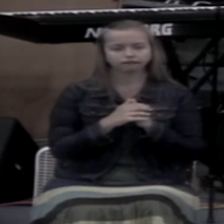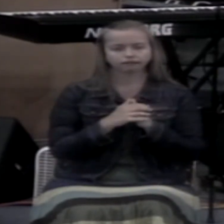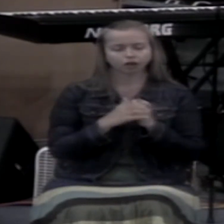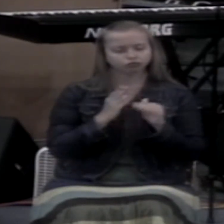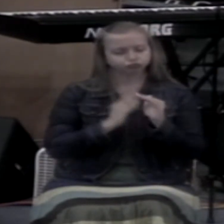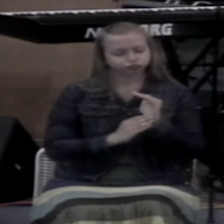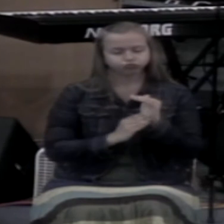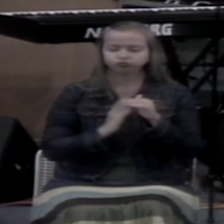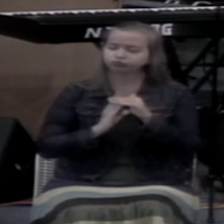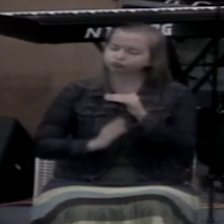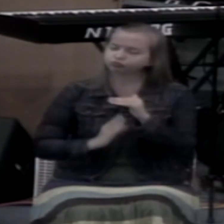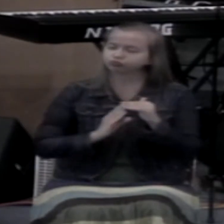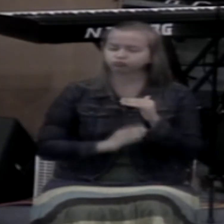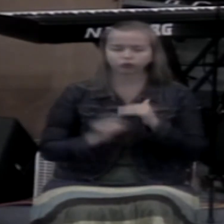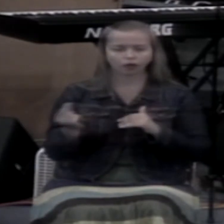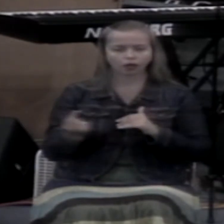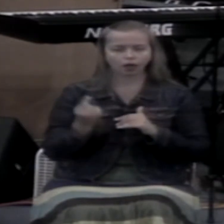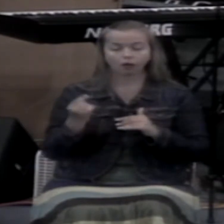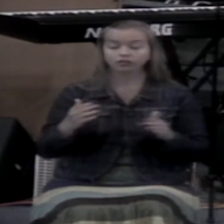Philippians, the second chapter.